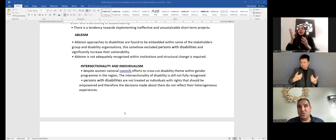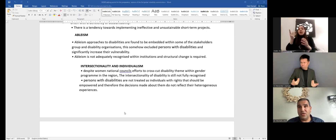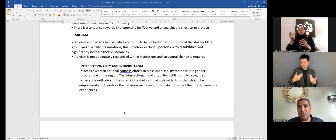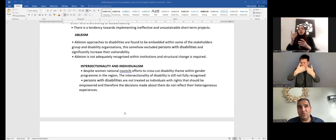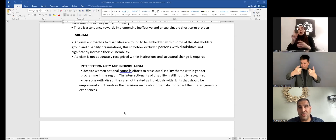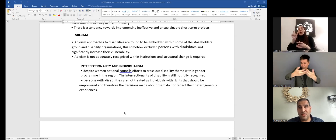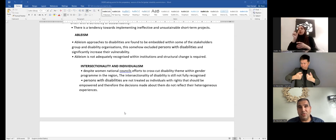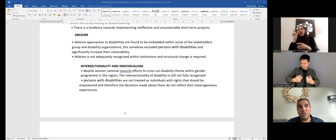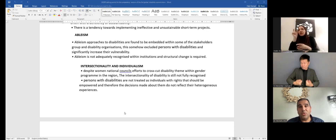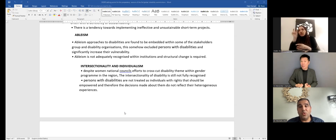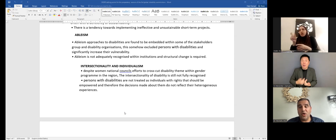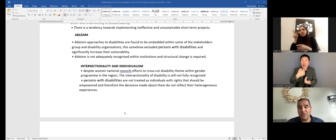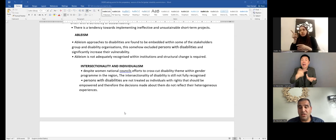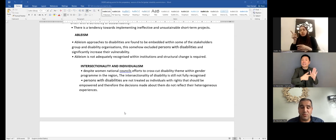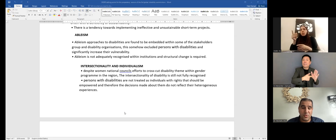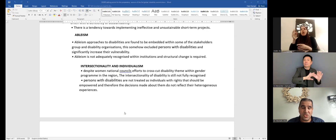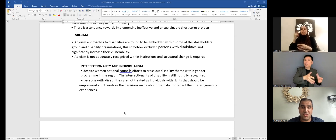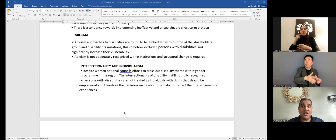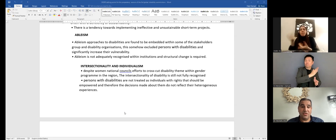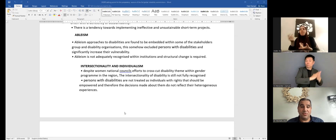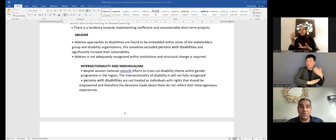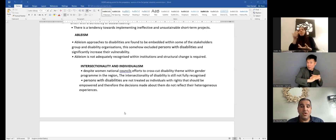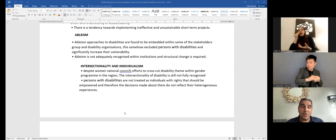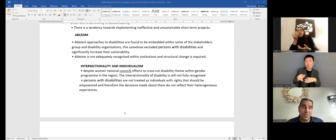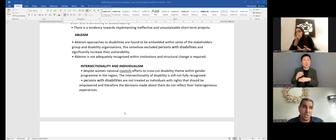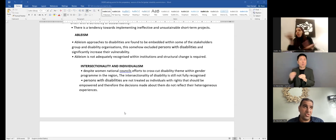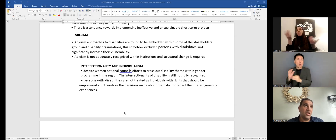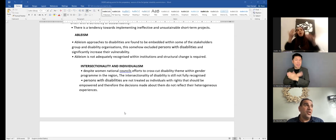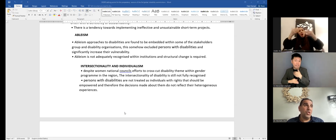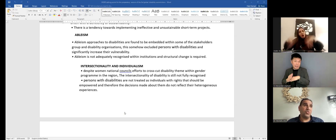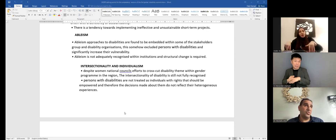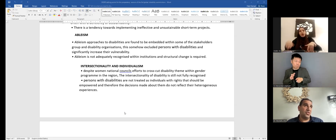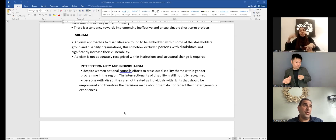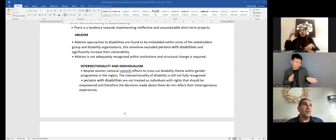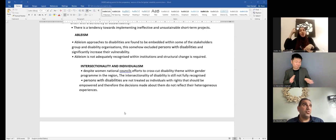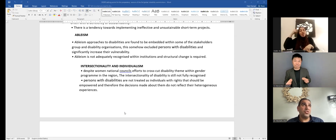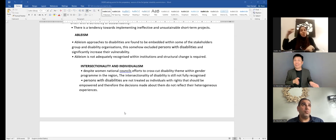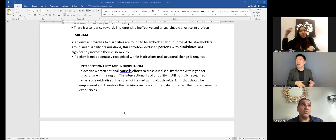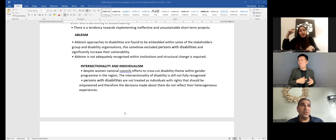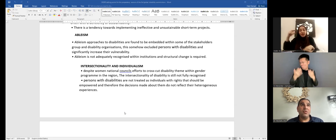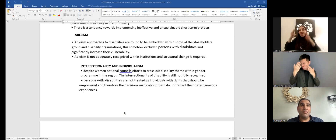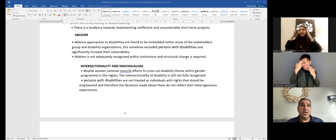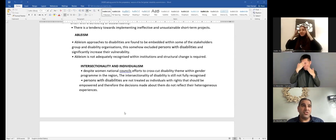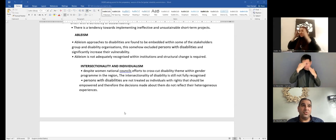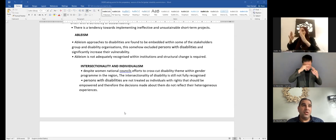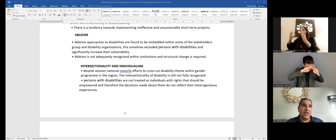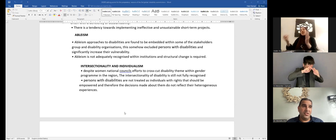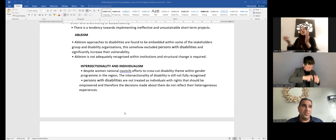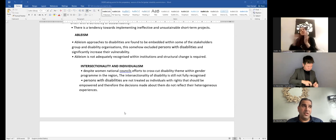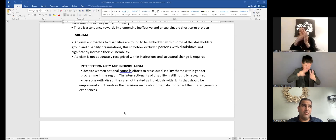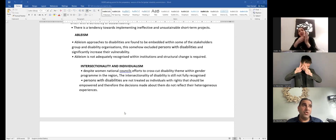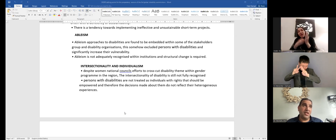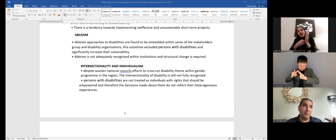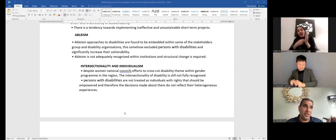to know the number of disabled people who are influenced, and therefore what measures we should consider to support them prior to